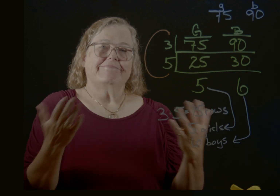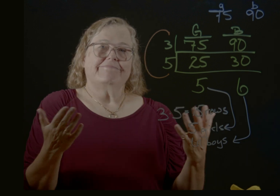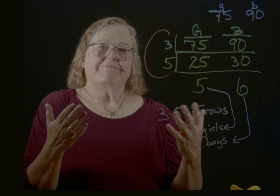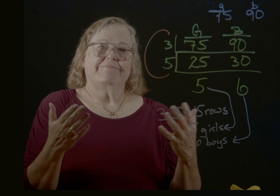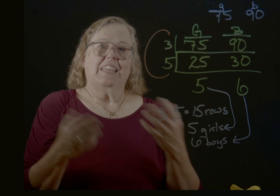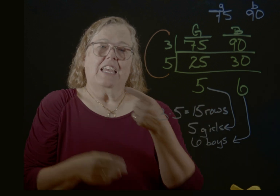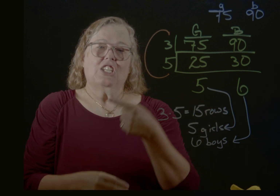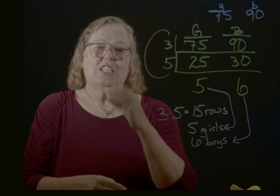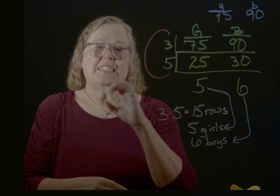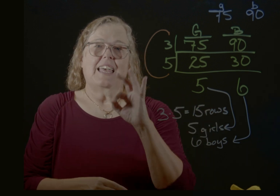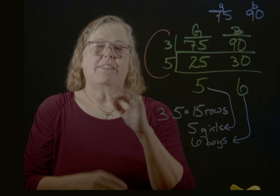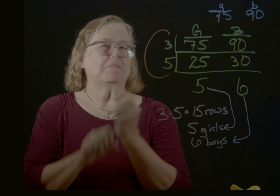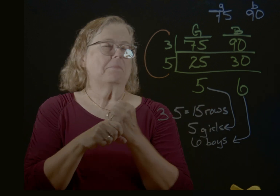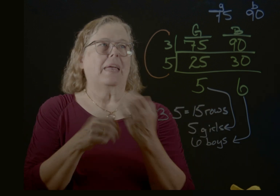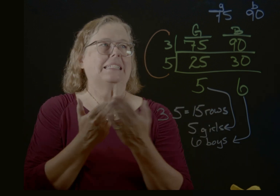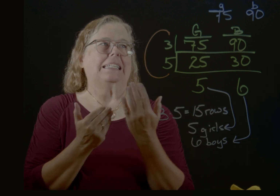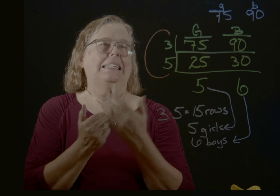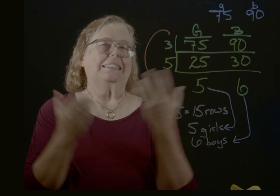All right, GCF makes it easy.